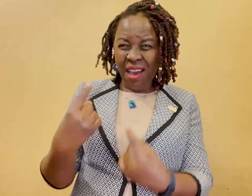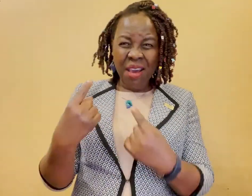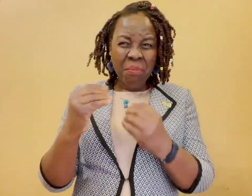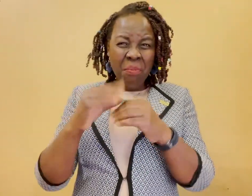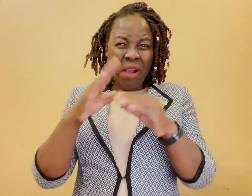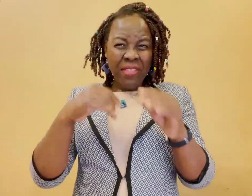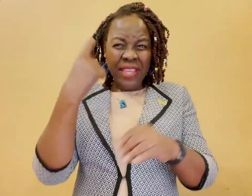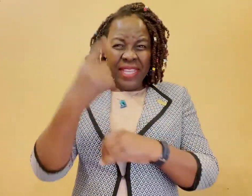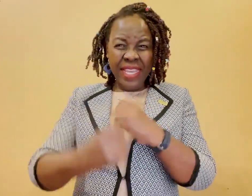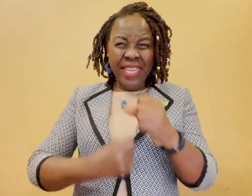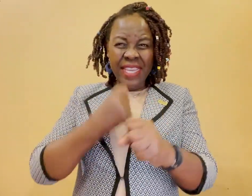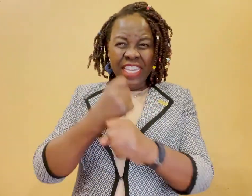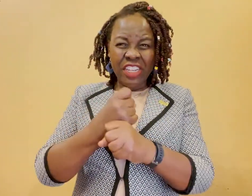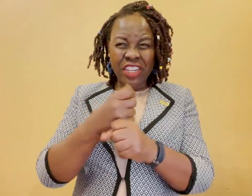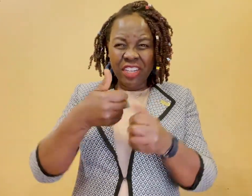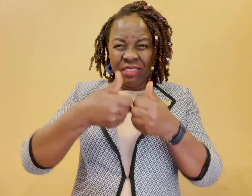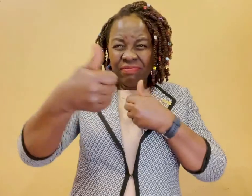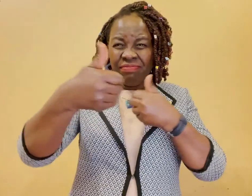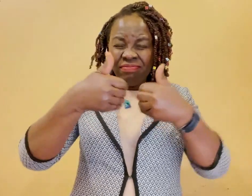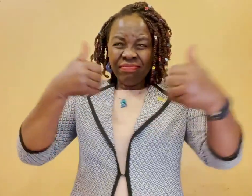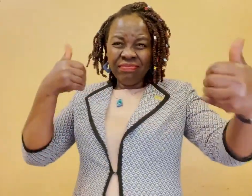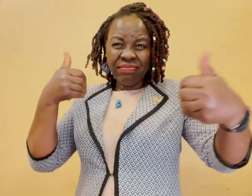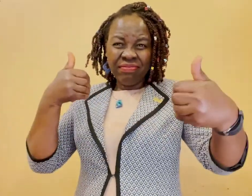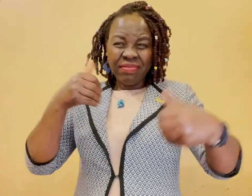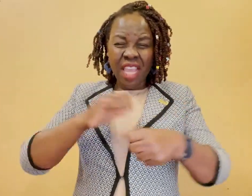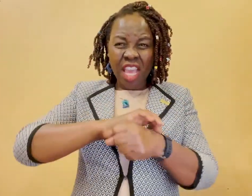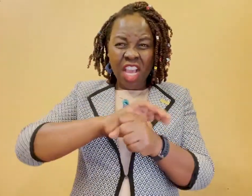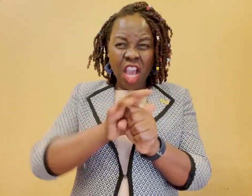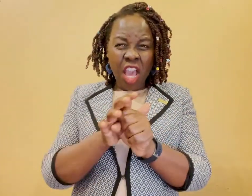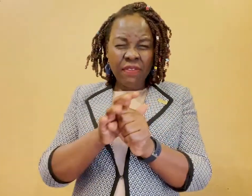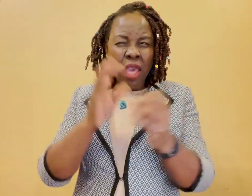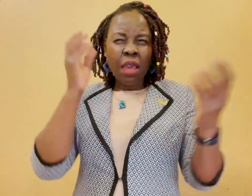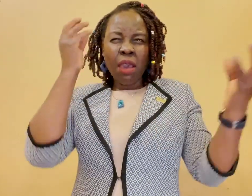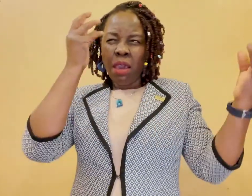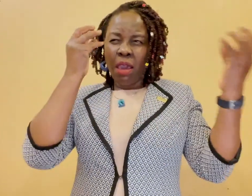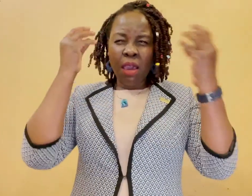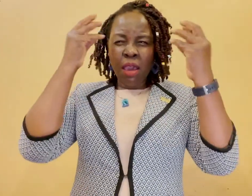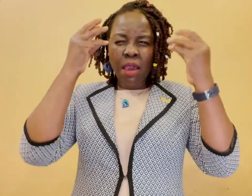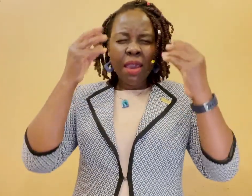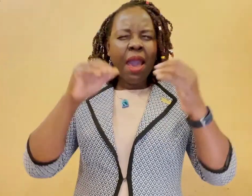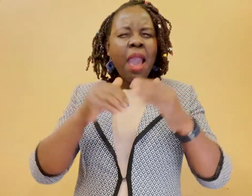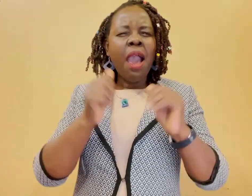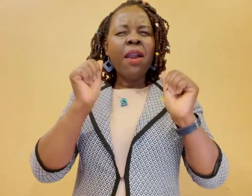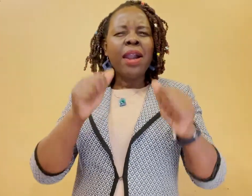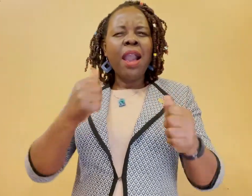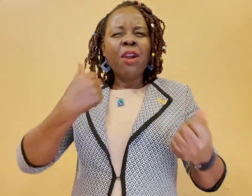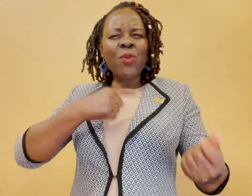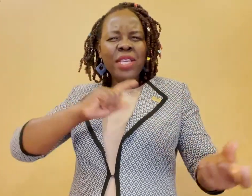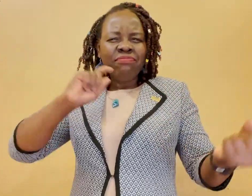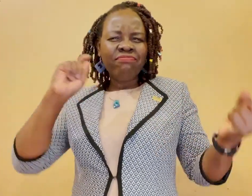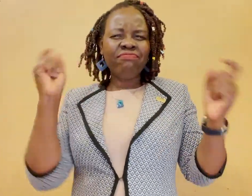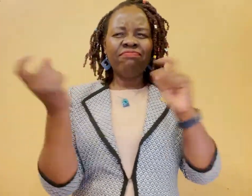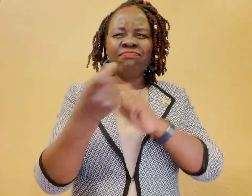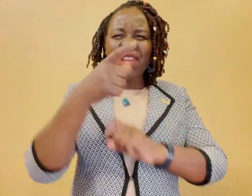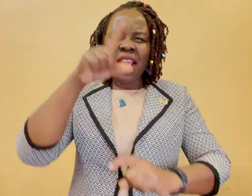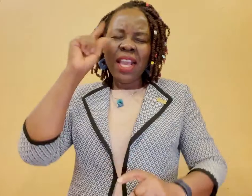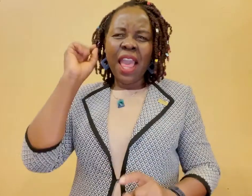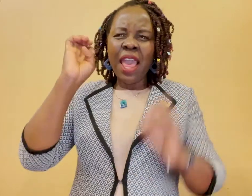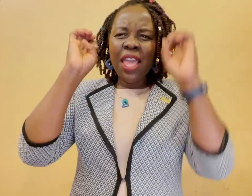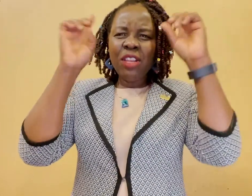So, for more than a year, we have been remote from one another, and we've thought about how we can